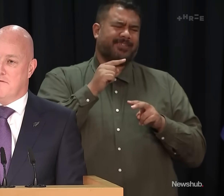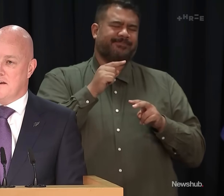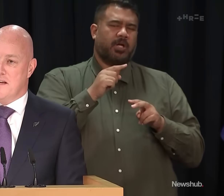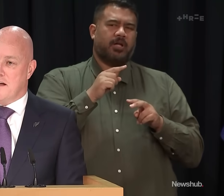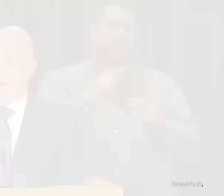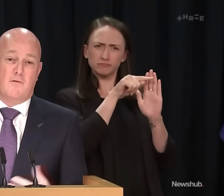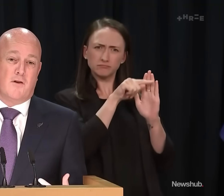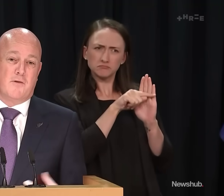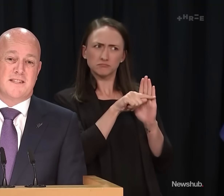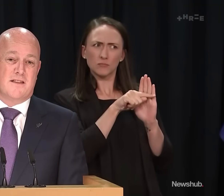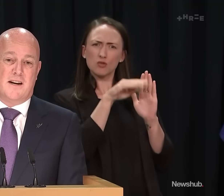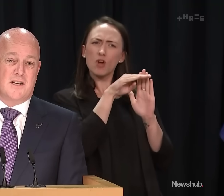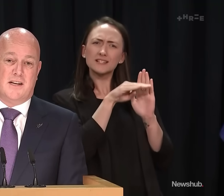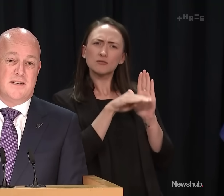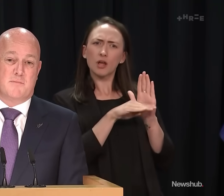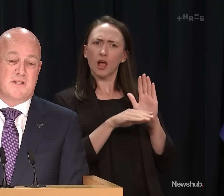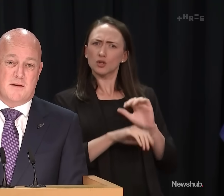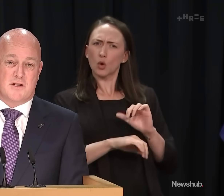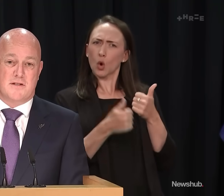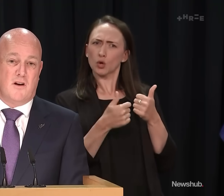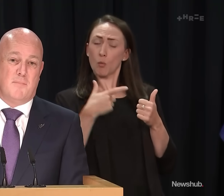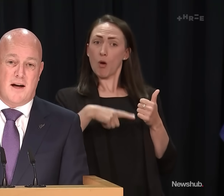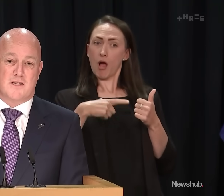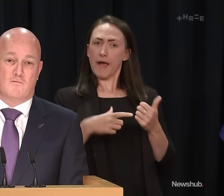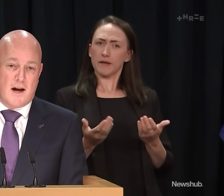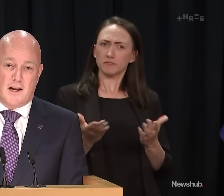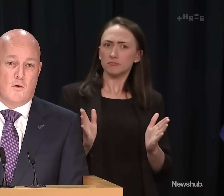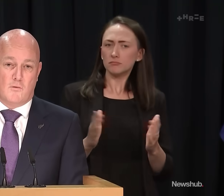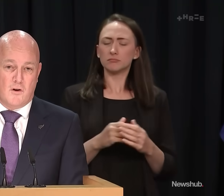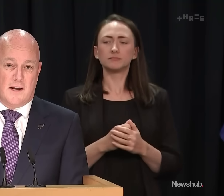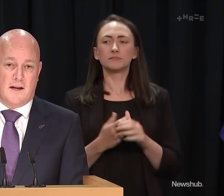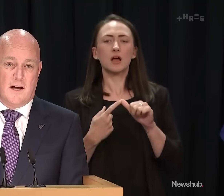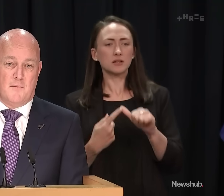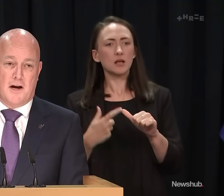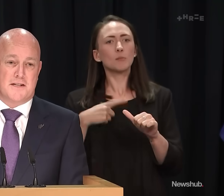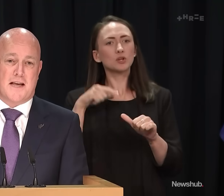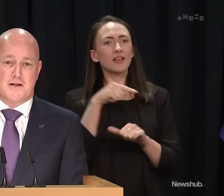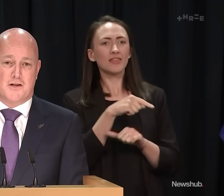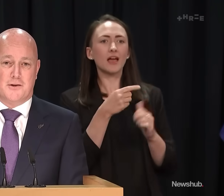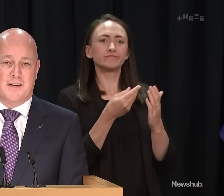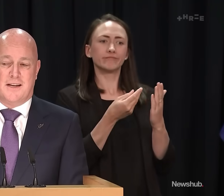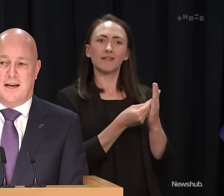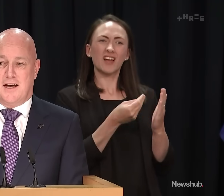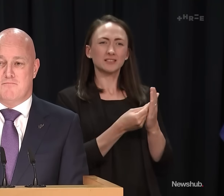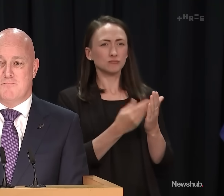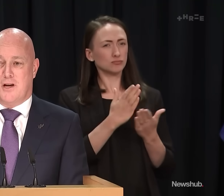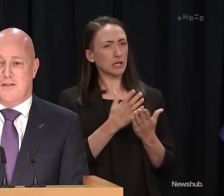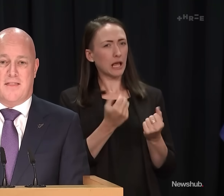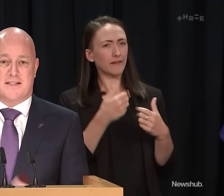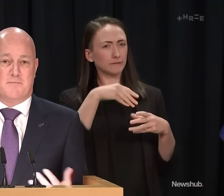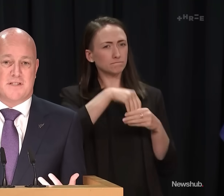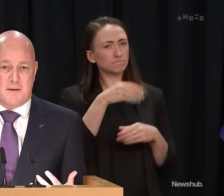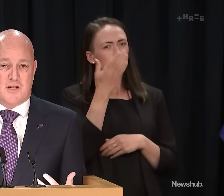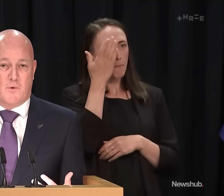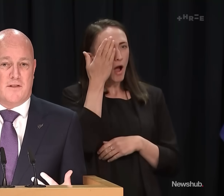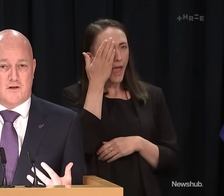support the fund either. For the very reason that it actually leads to perceptions of bias, rightly or wrongly. I just say to you, that's